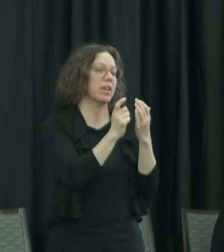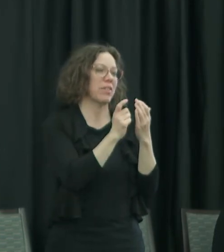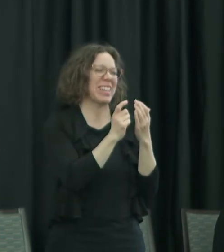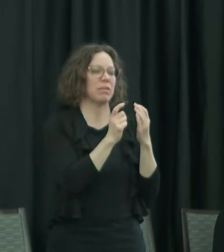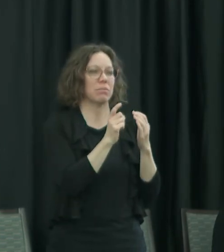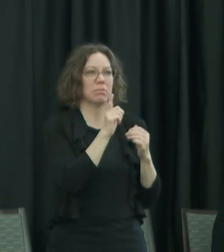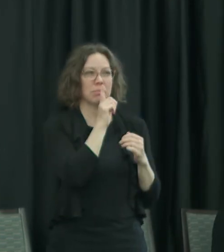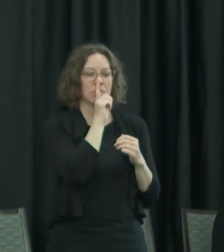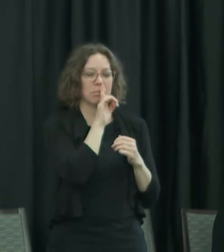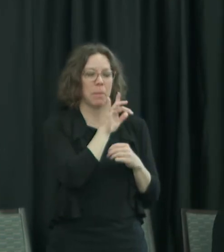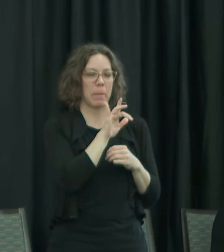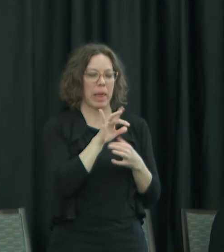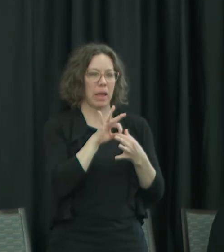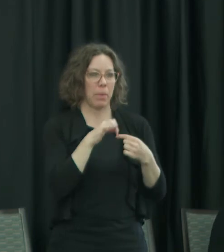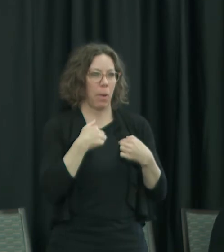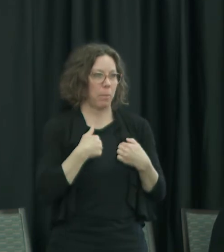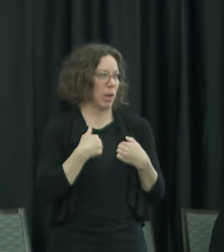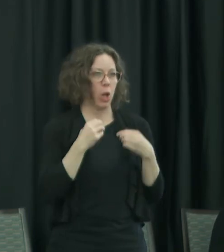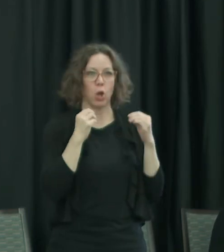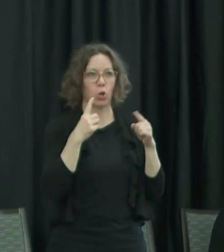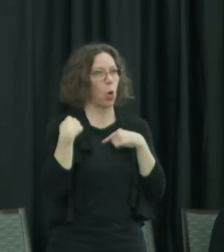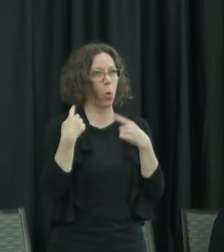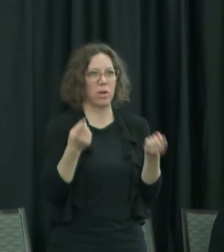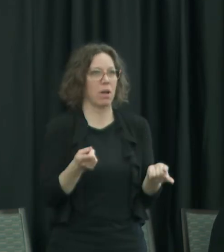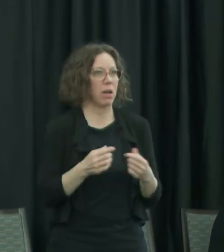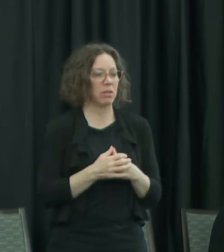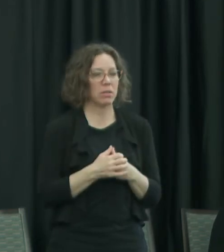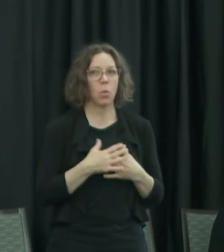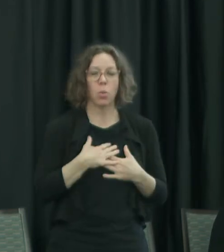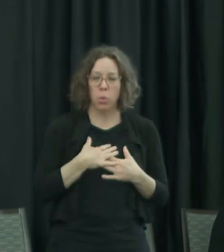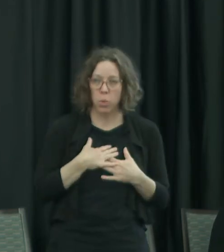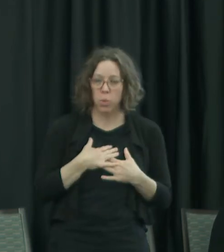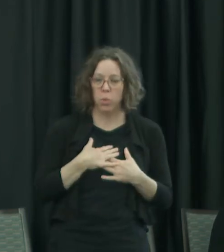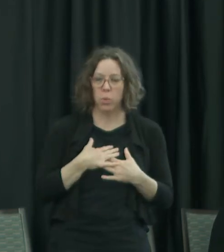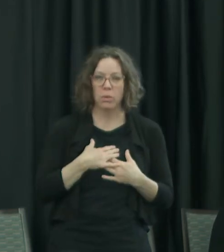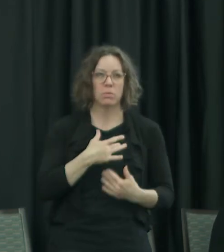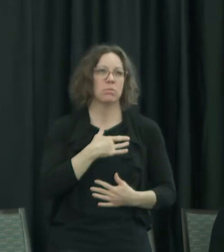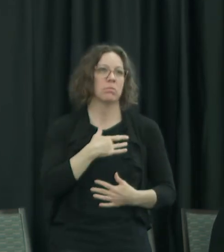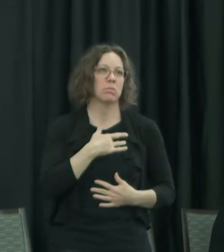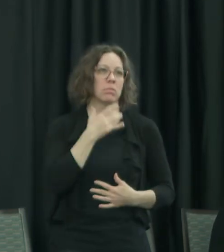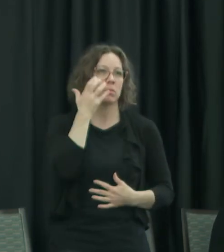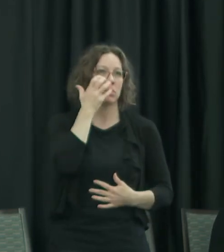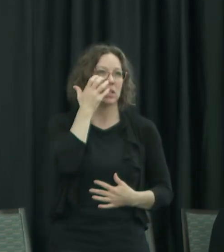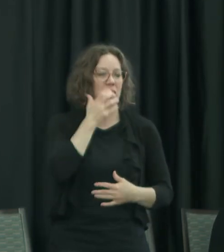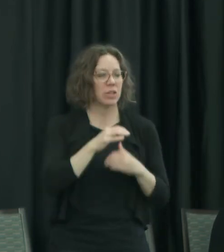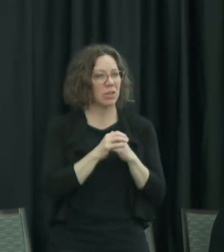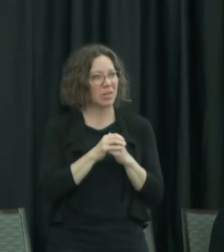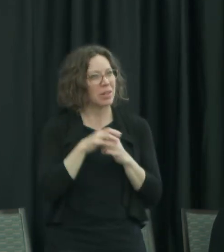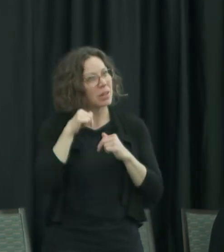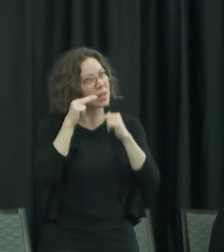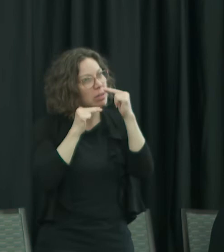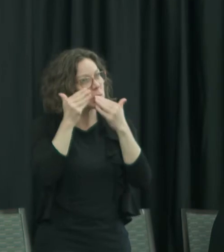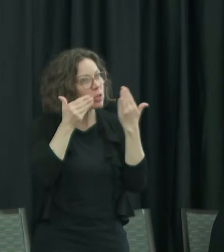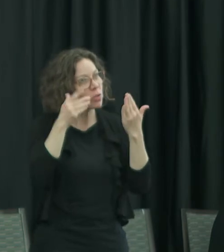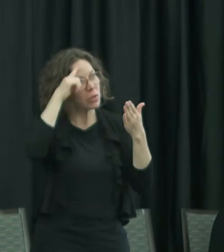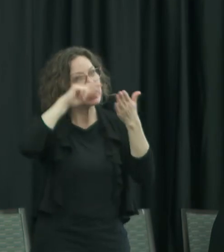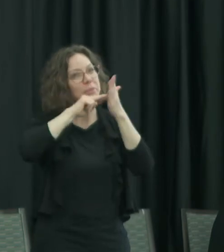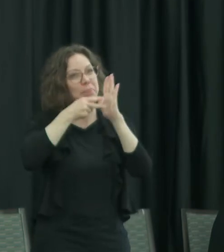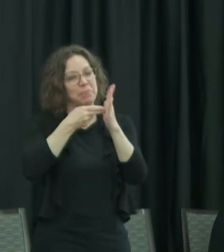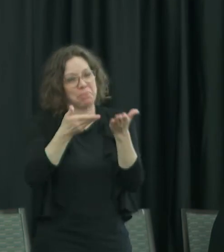Nobody really does." And that you can't help but be left in tears. And this is what the building and services was designed